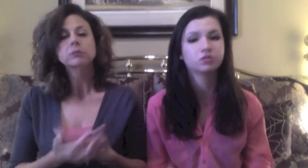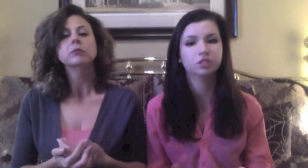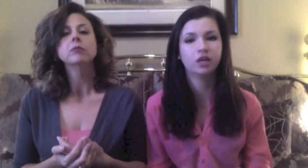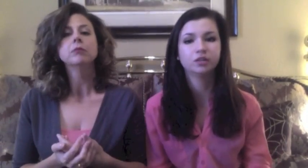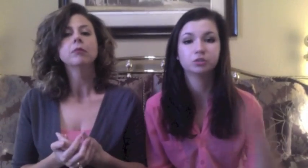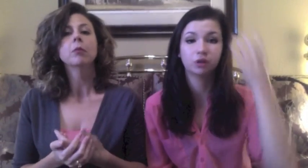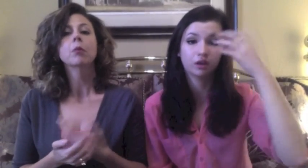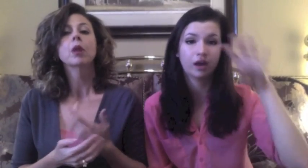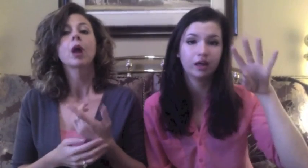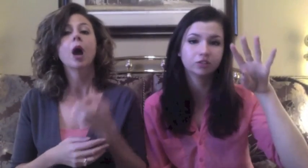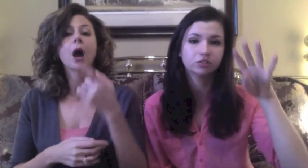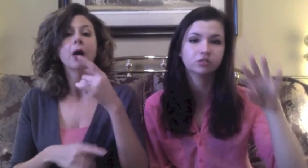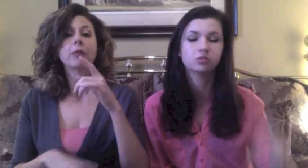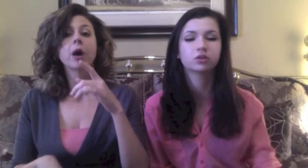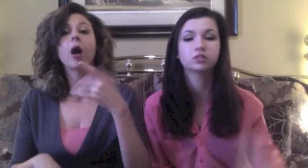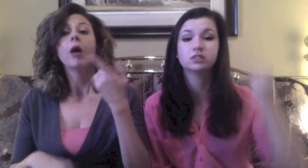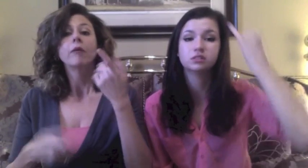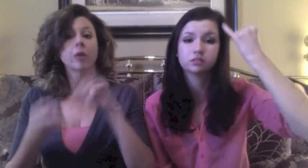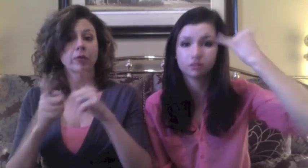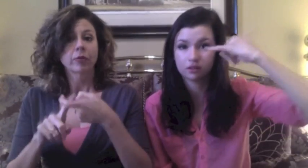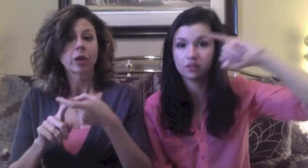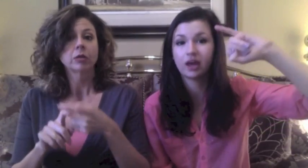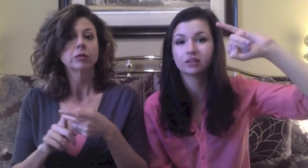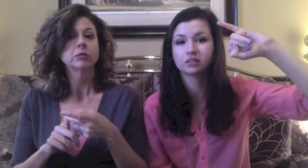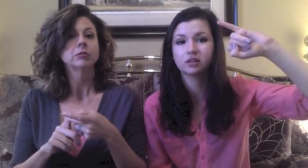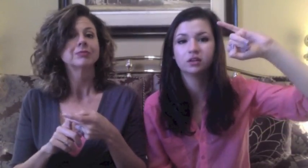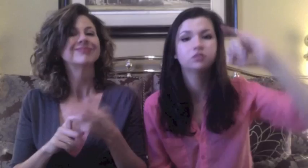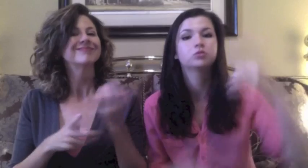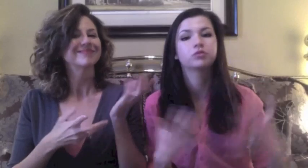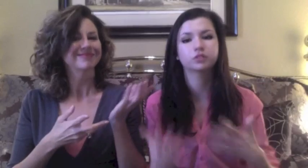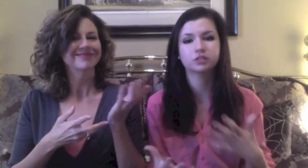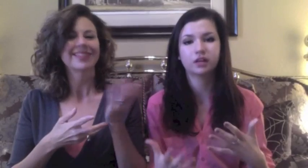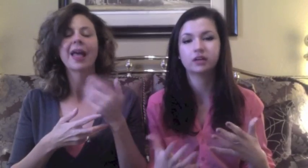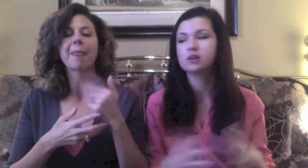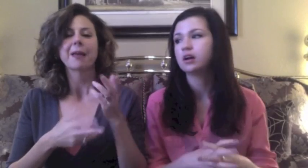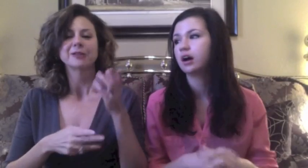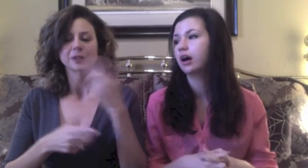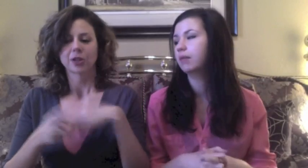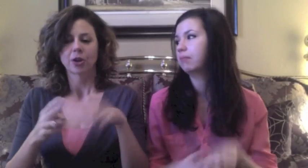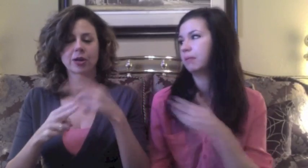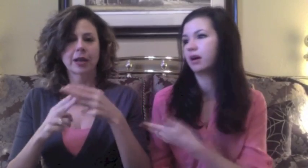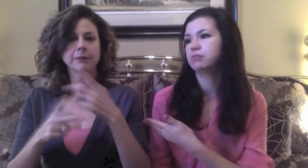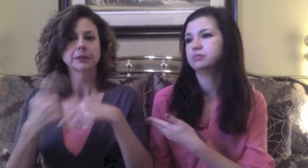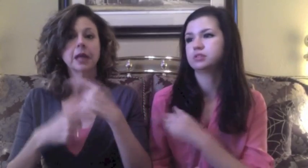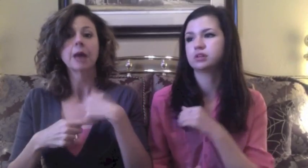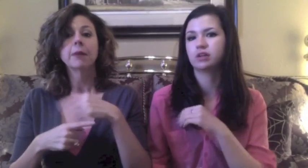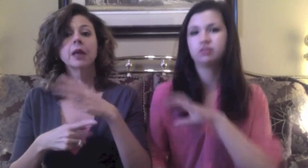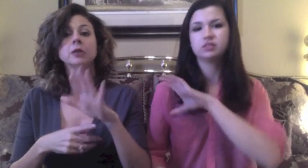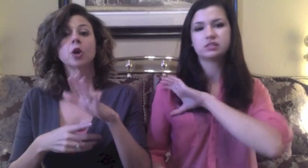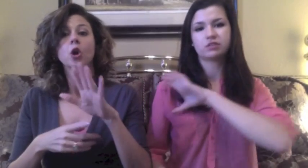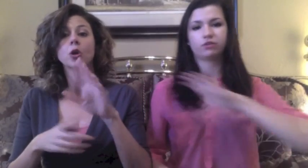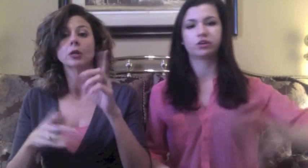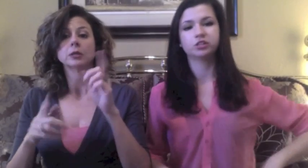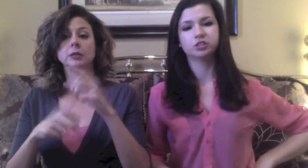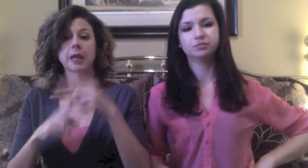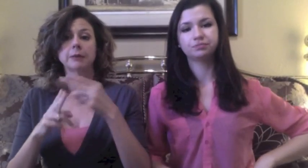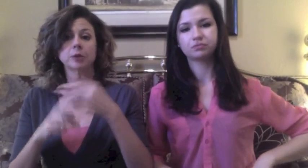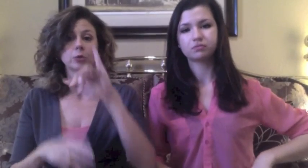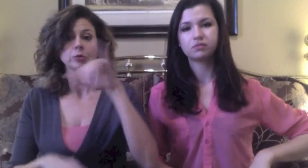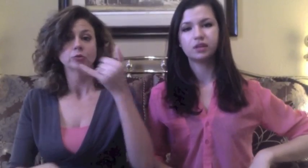whose name starts with a J. She was really long eyelashes, so hers is that. So it refers to that. My mom's, this is a sign for